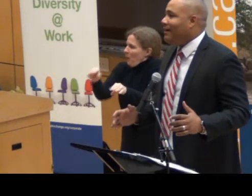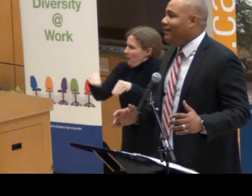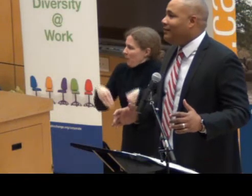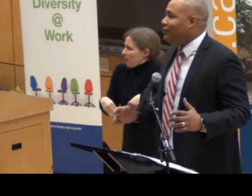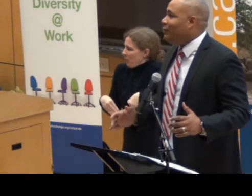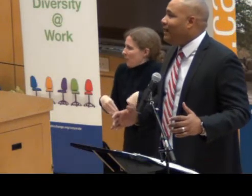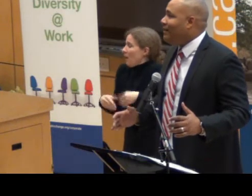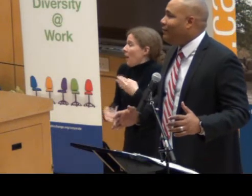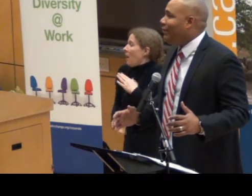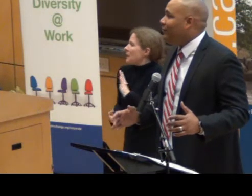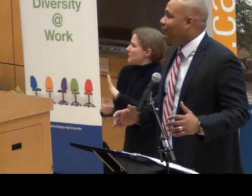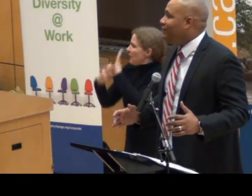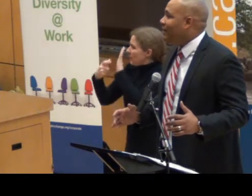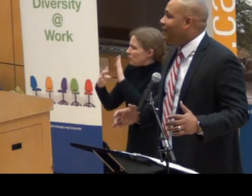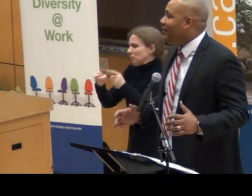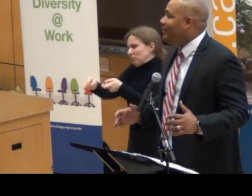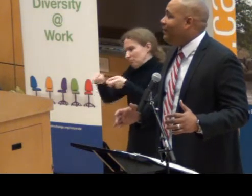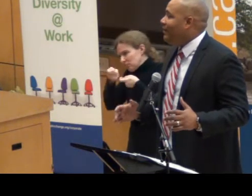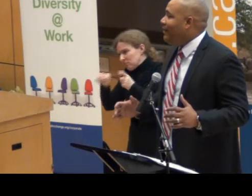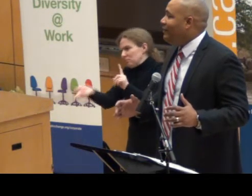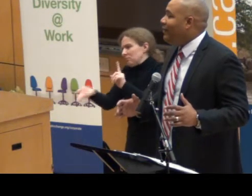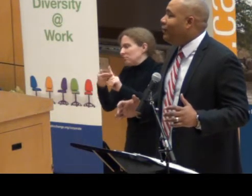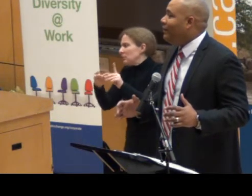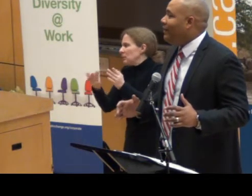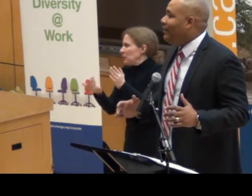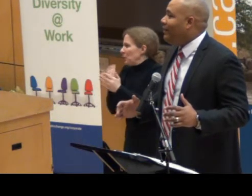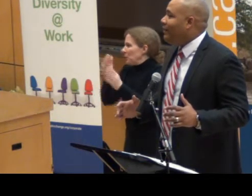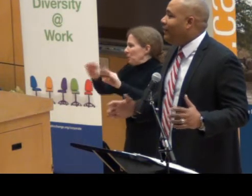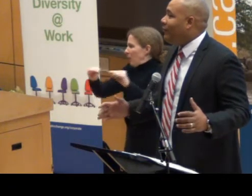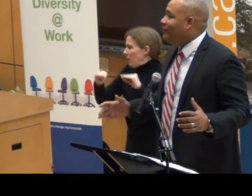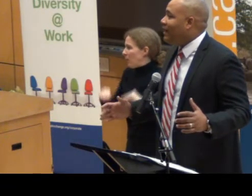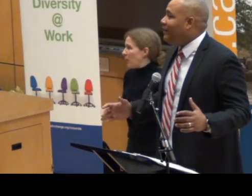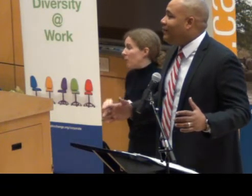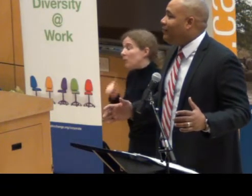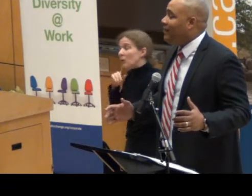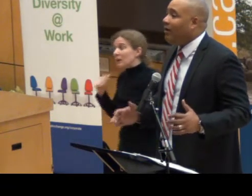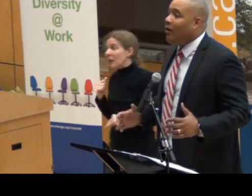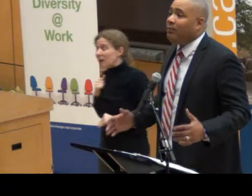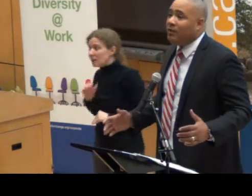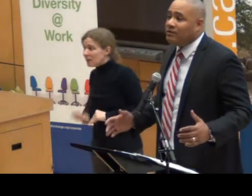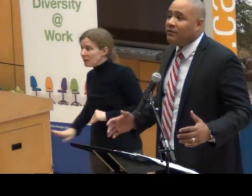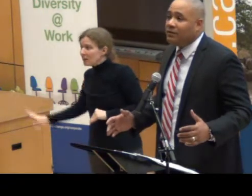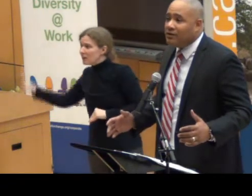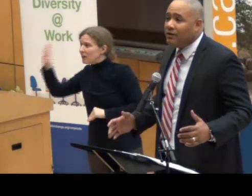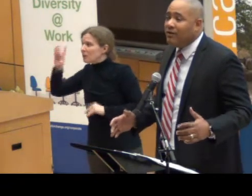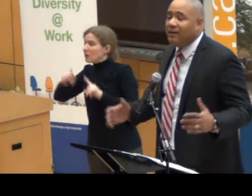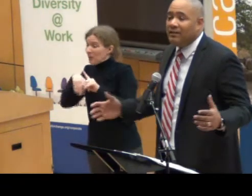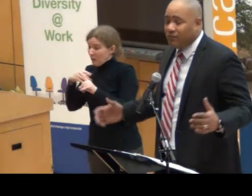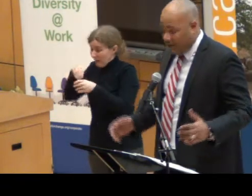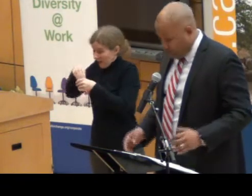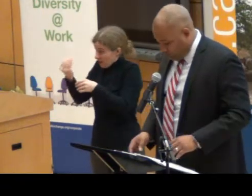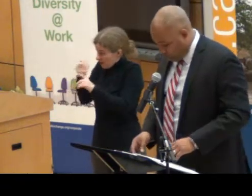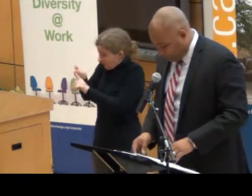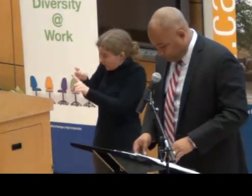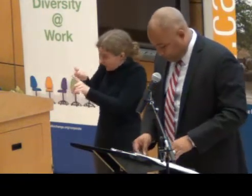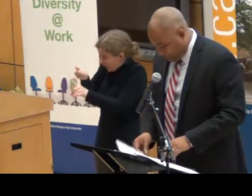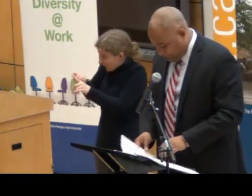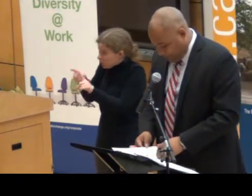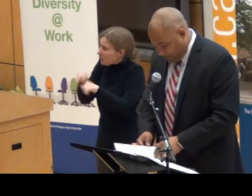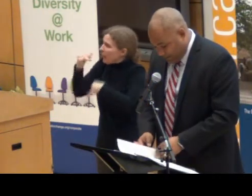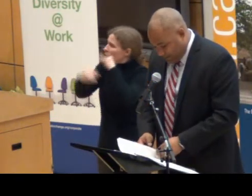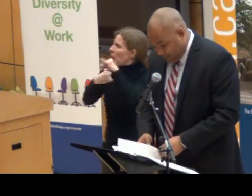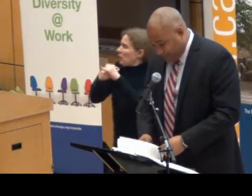demand to attract newcomers not only across Canada, but in all parts of Ontario and internationally.